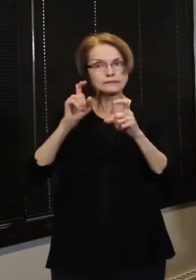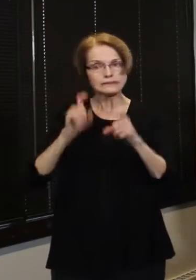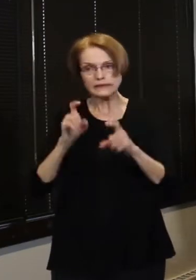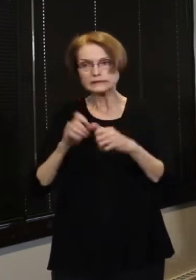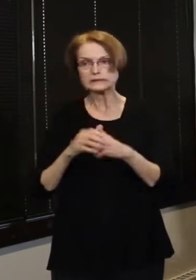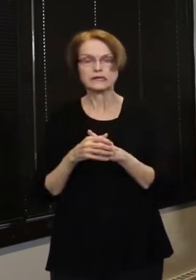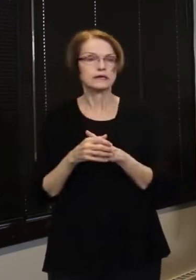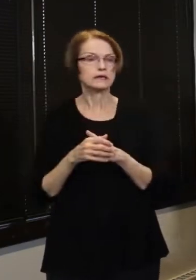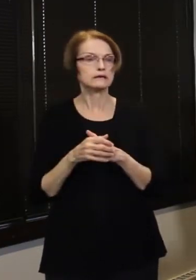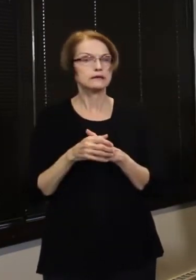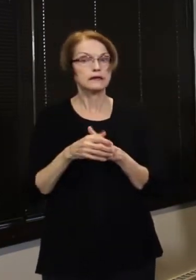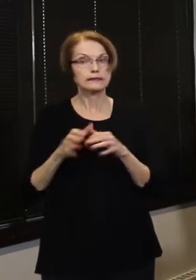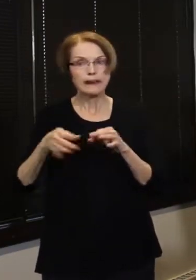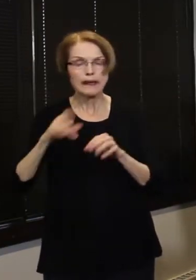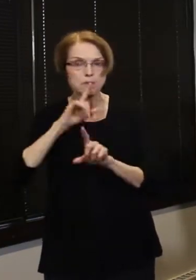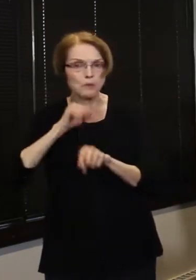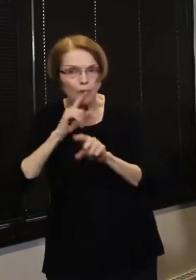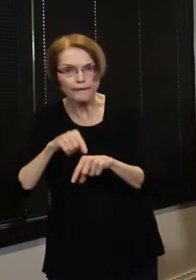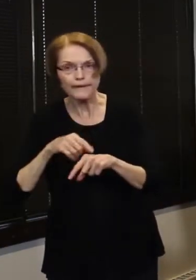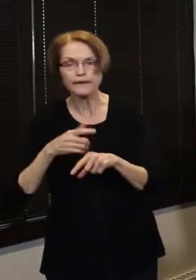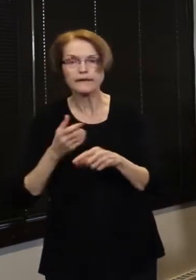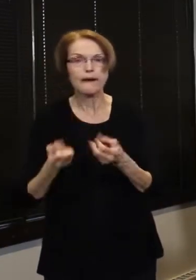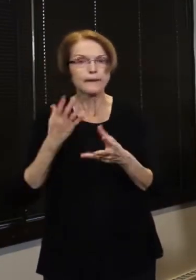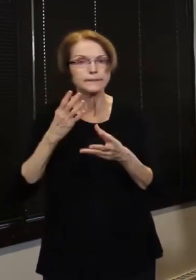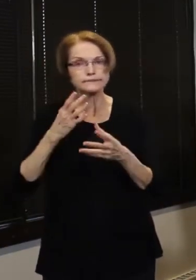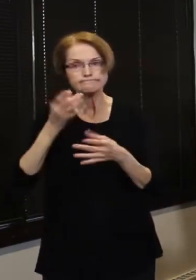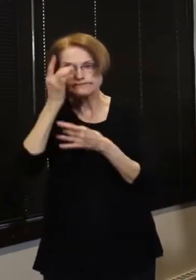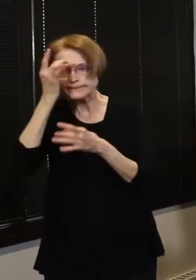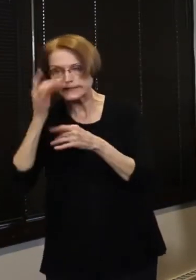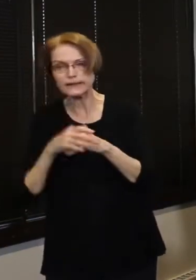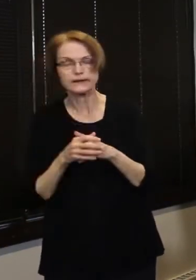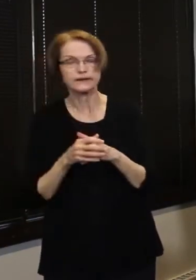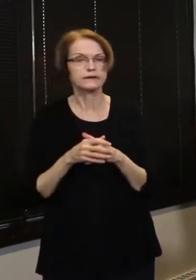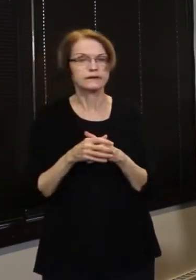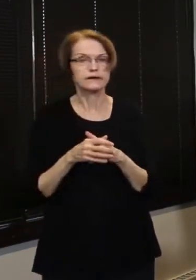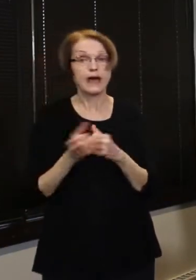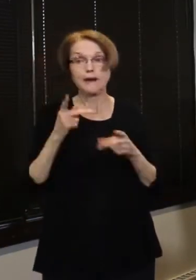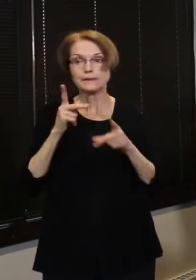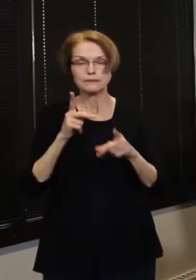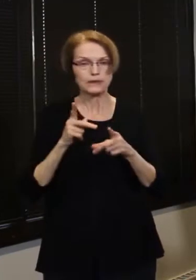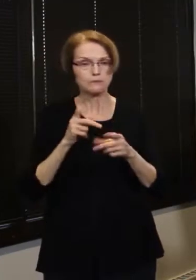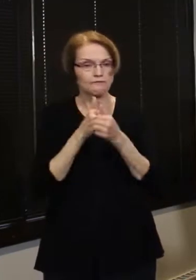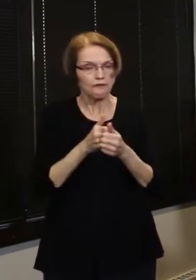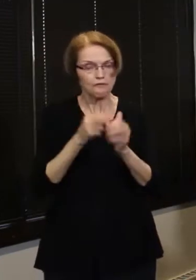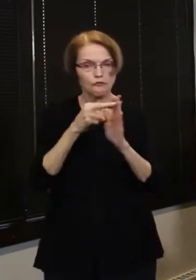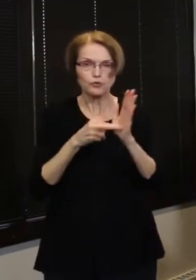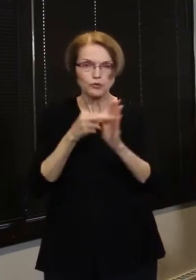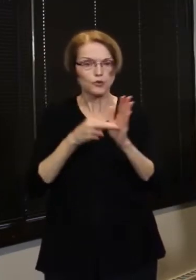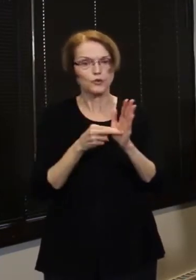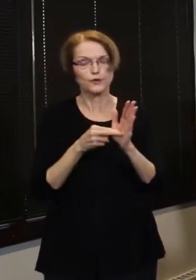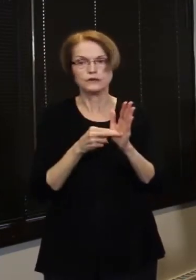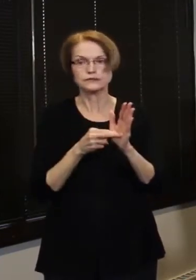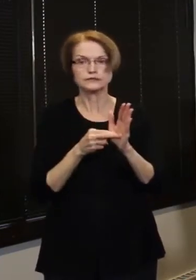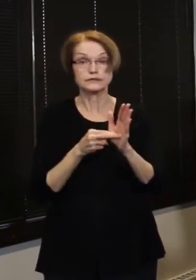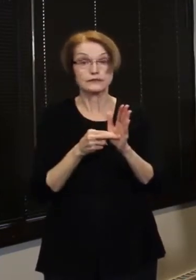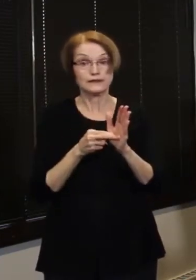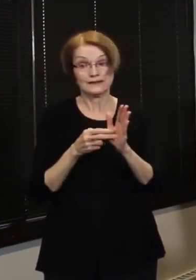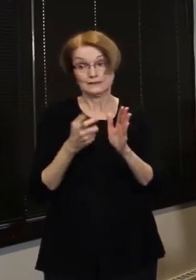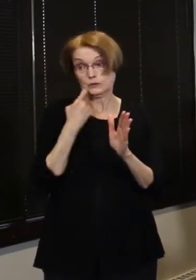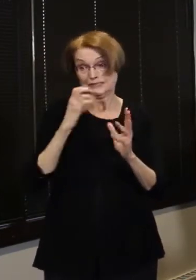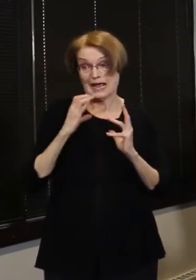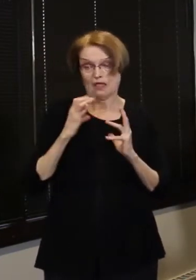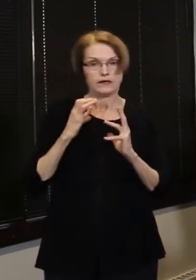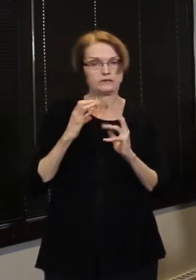decreased reporting out, any of a number of things, how many people adhered to the advice of not getting together for the holidays in